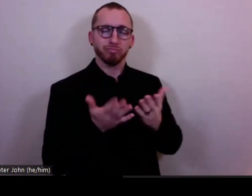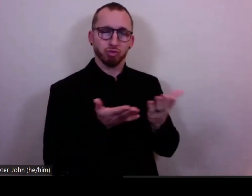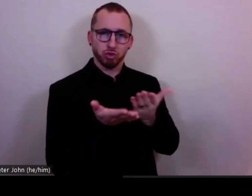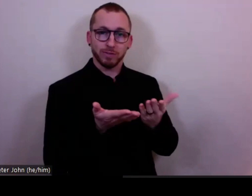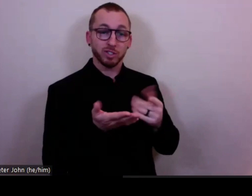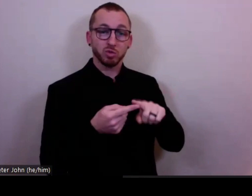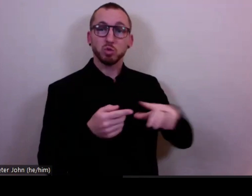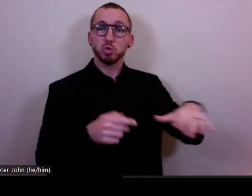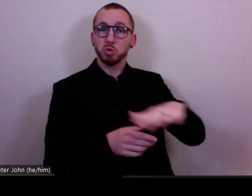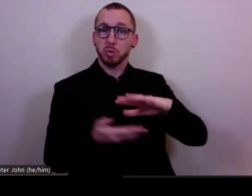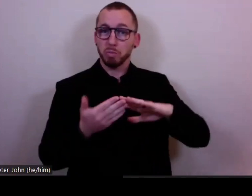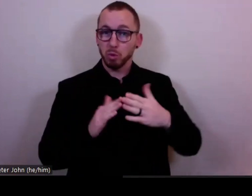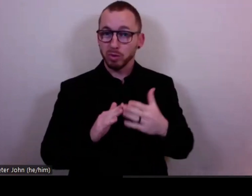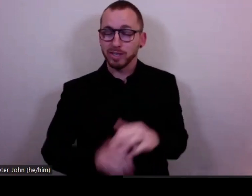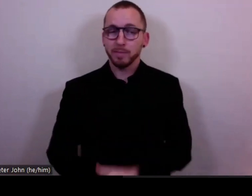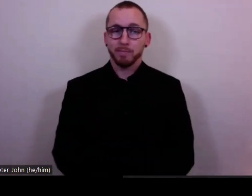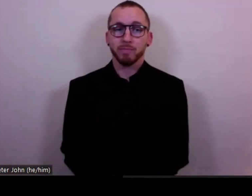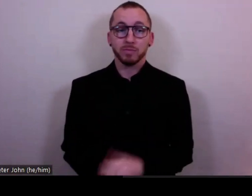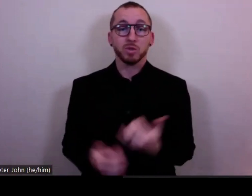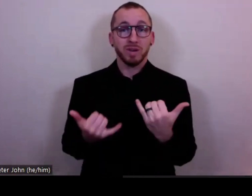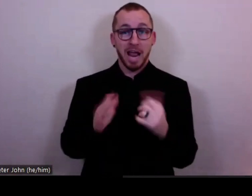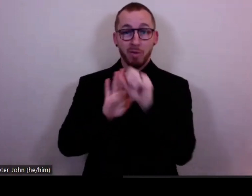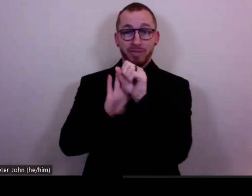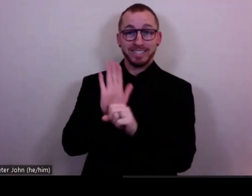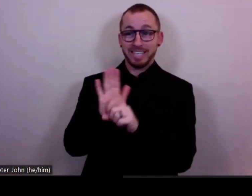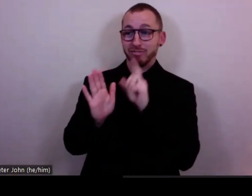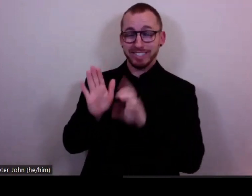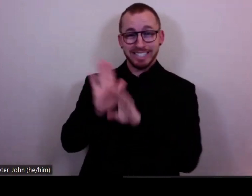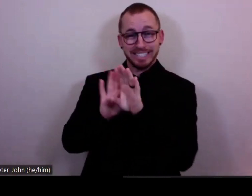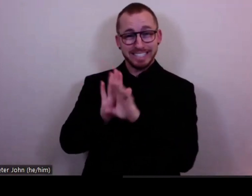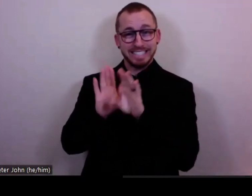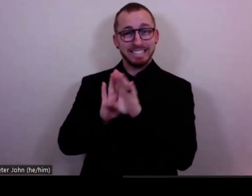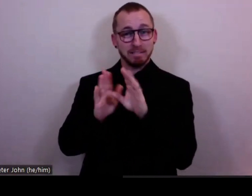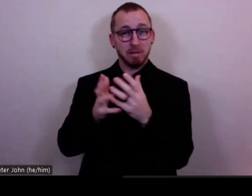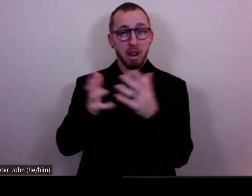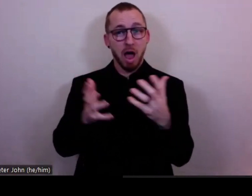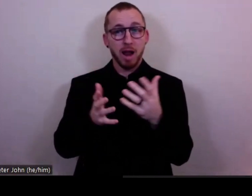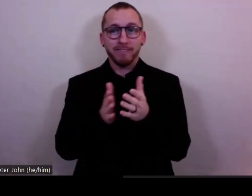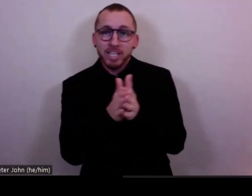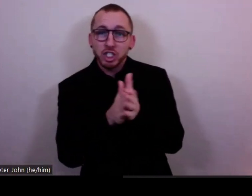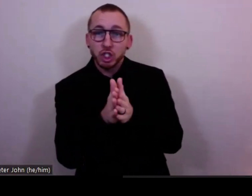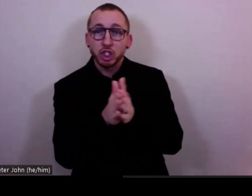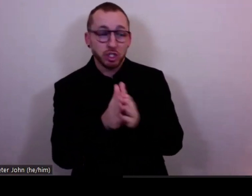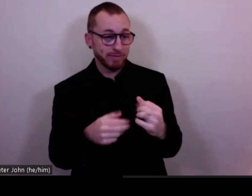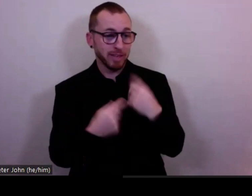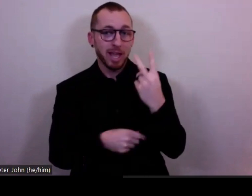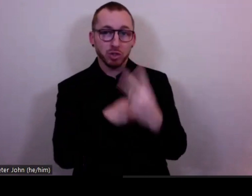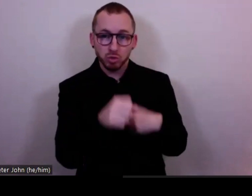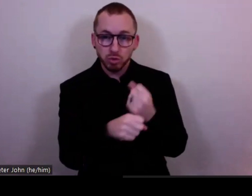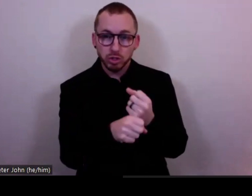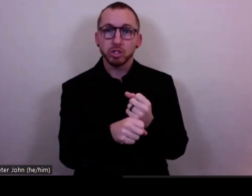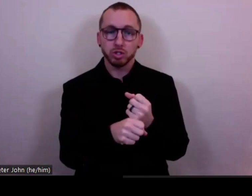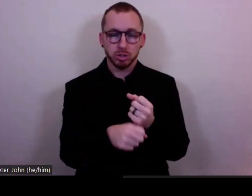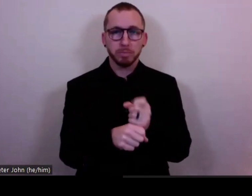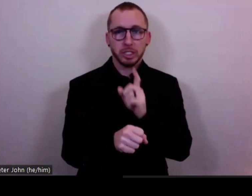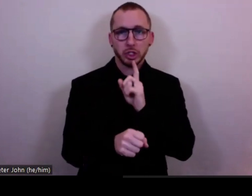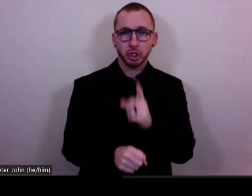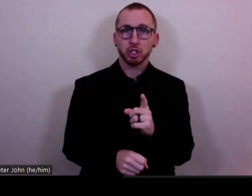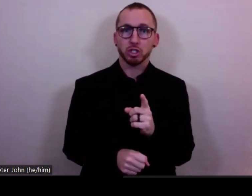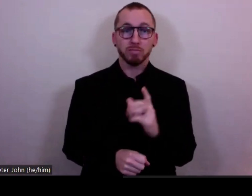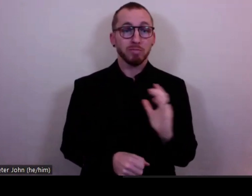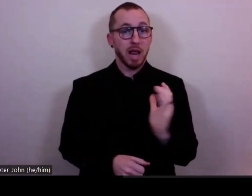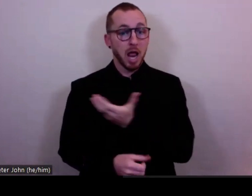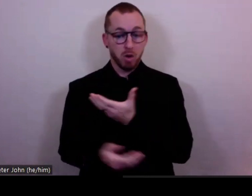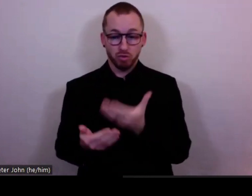the state's put together a lot of initiatives just within the last couple of years to ensure that we are properly